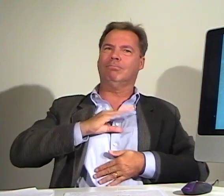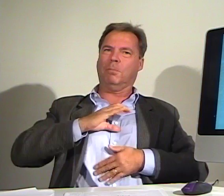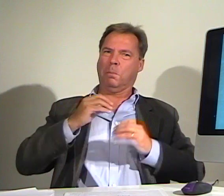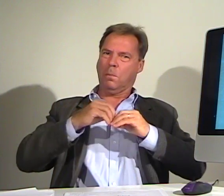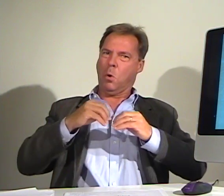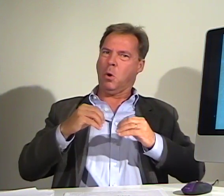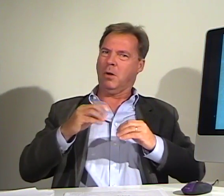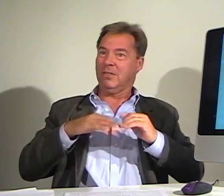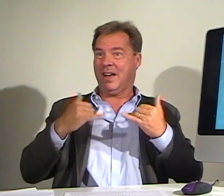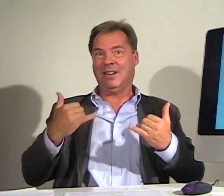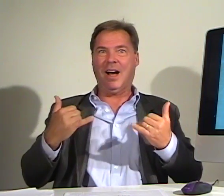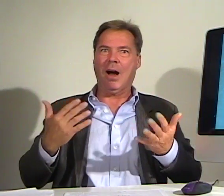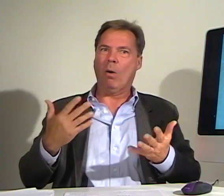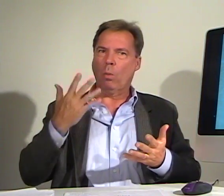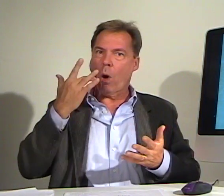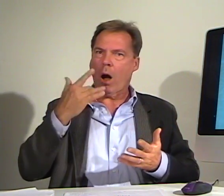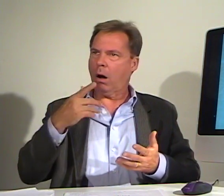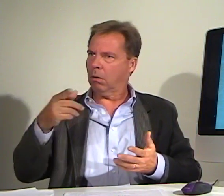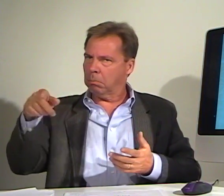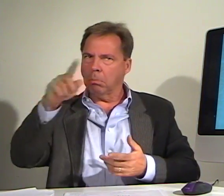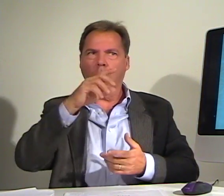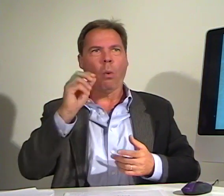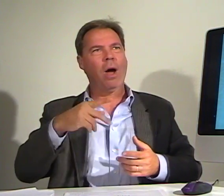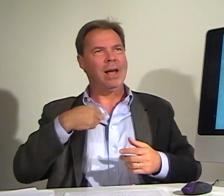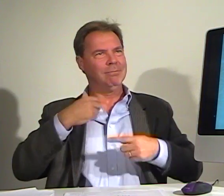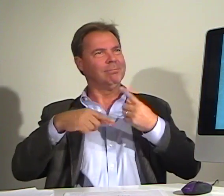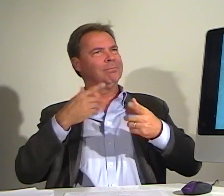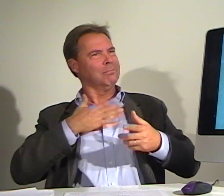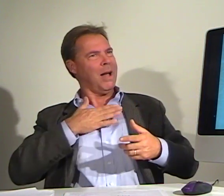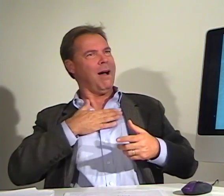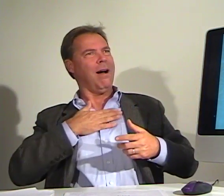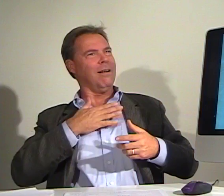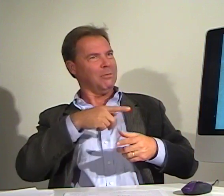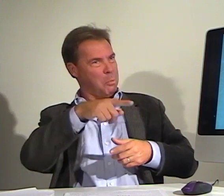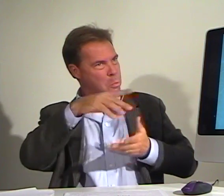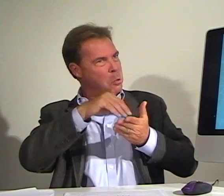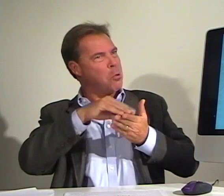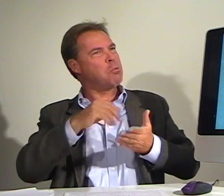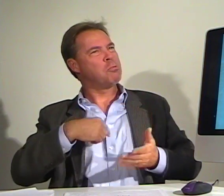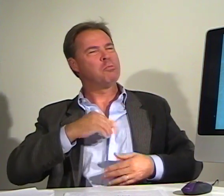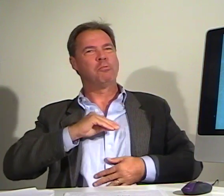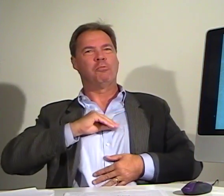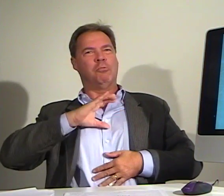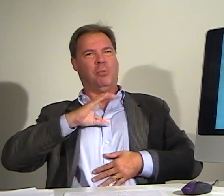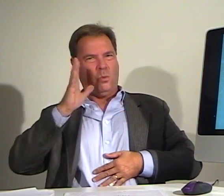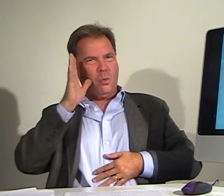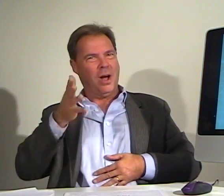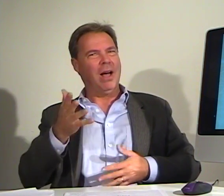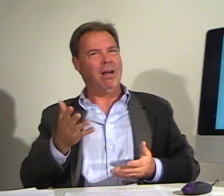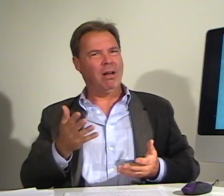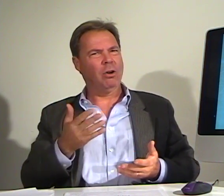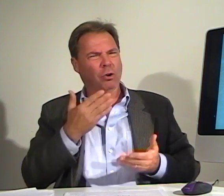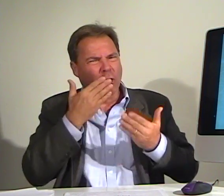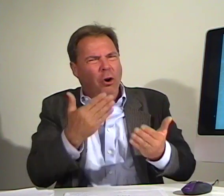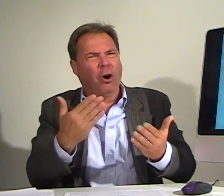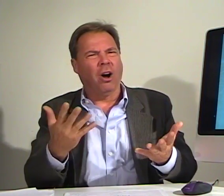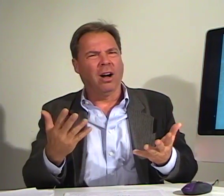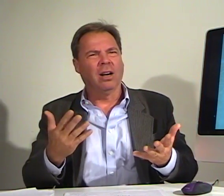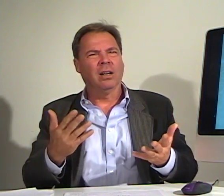of self-identity. And as they see more and more hearing people using sign language, they feel better about themselves because they realize that they're using the same